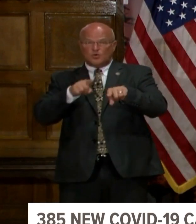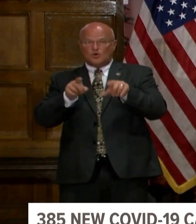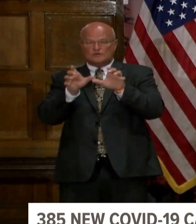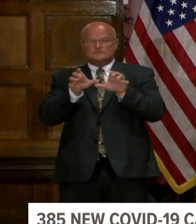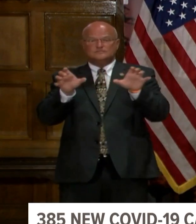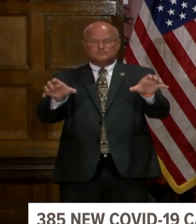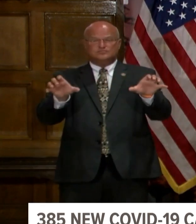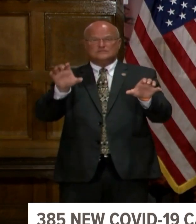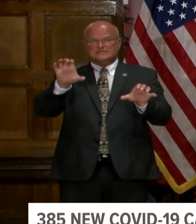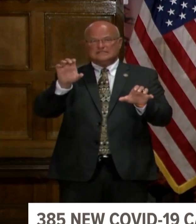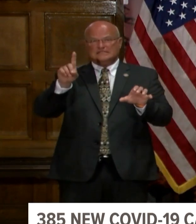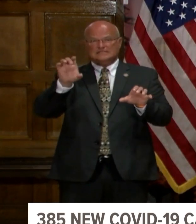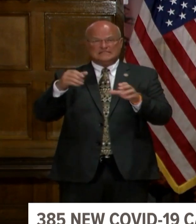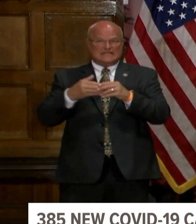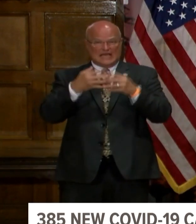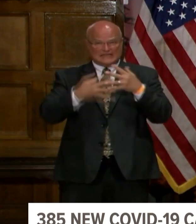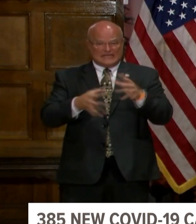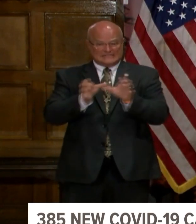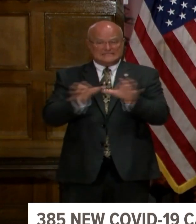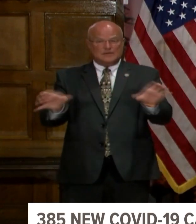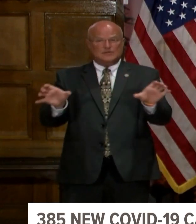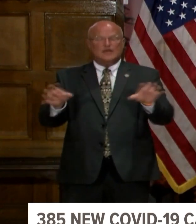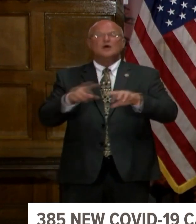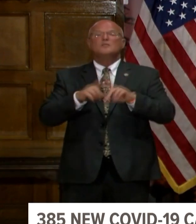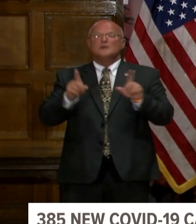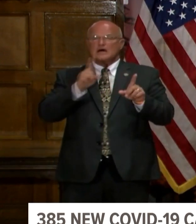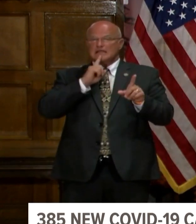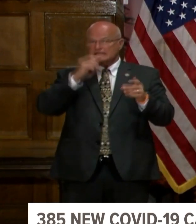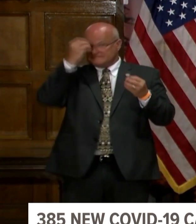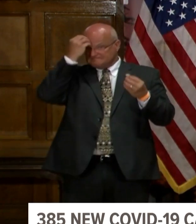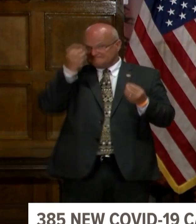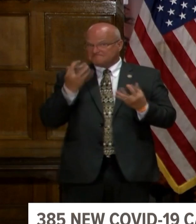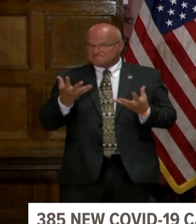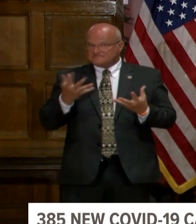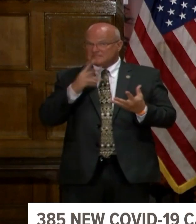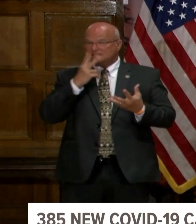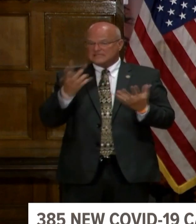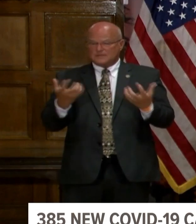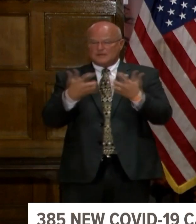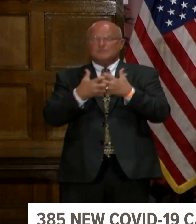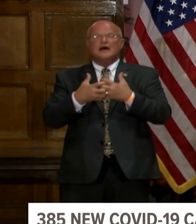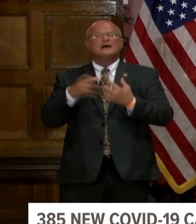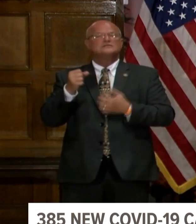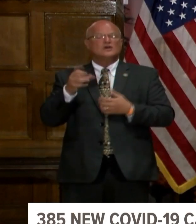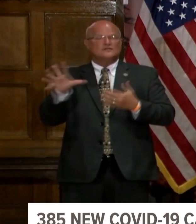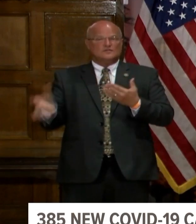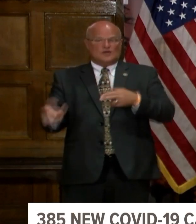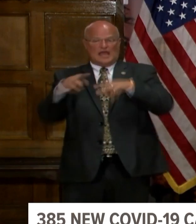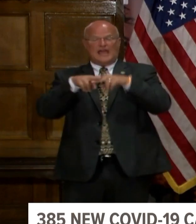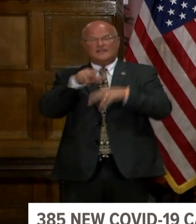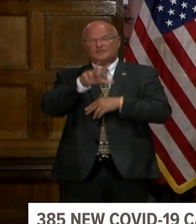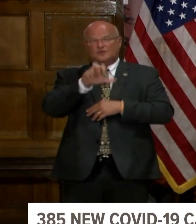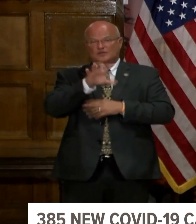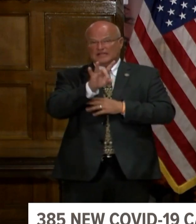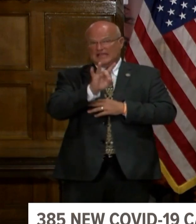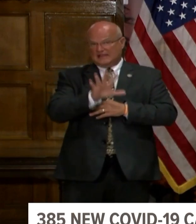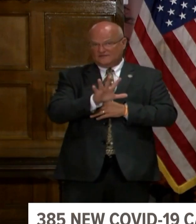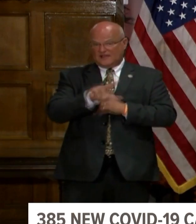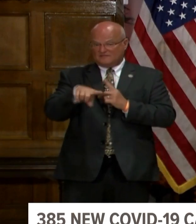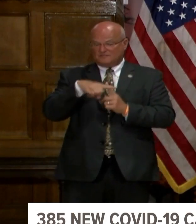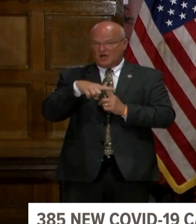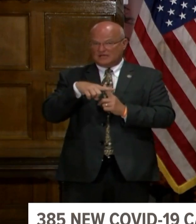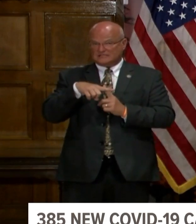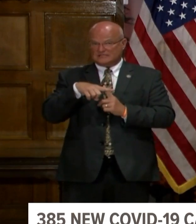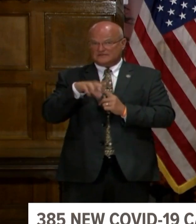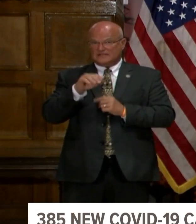to CDC guidelines separately, but it is informative to see them combined. And so if you add the 385